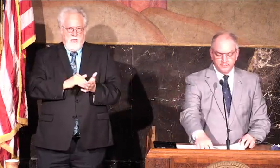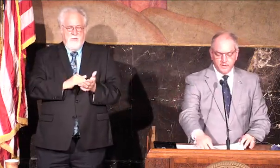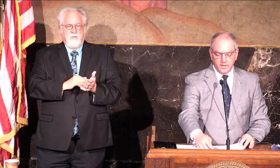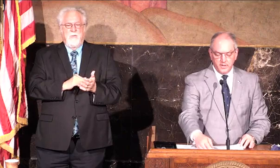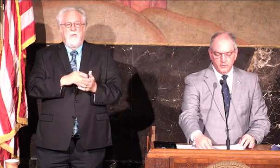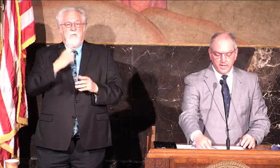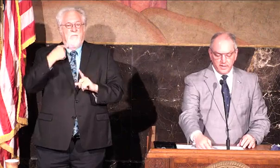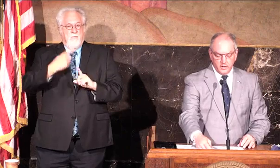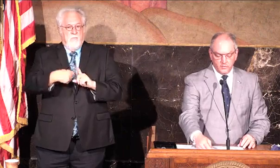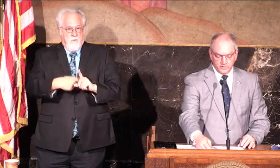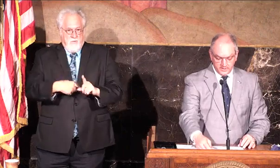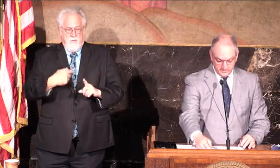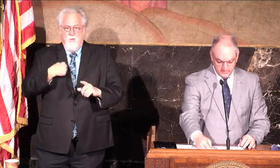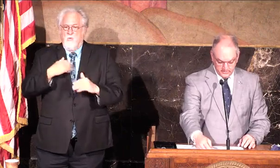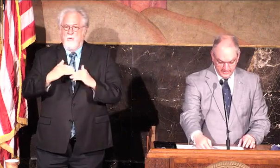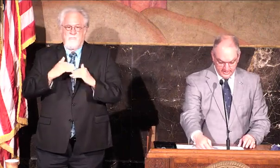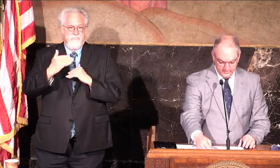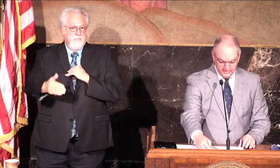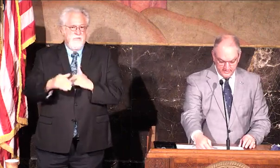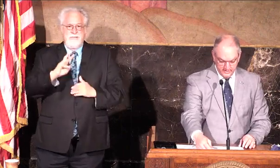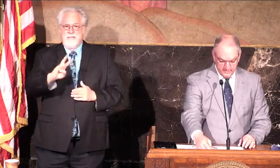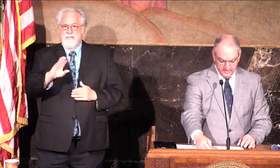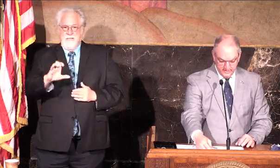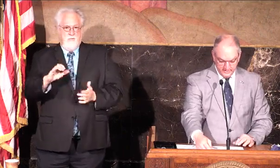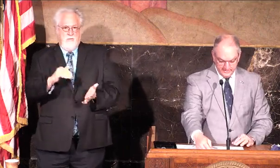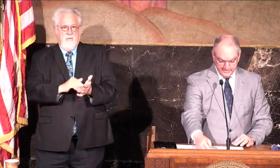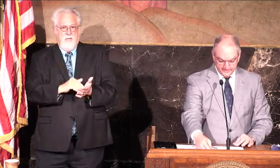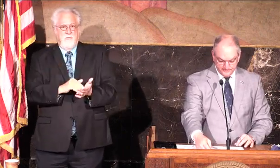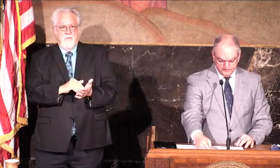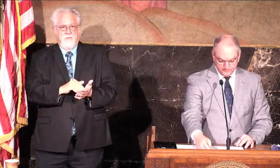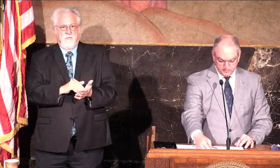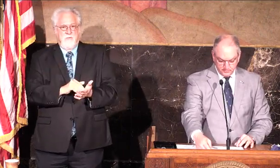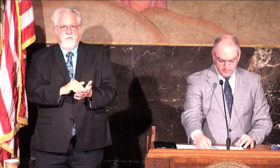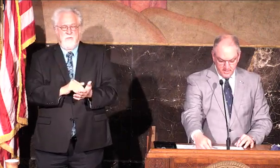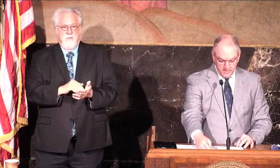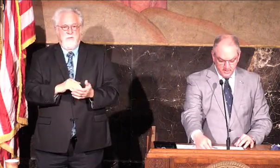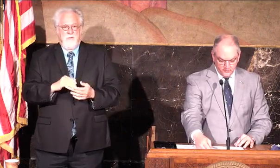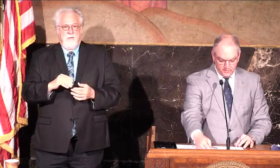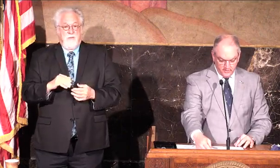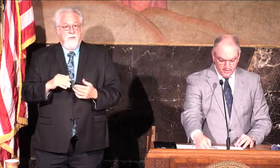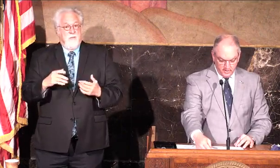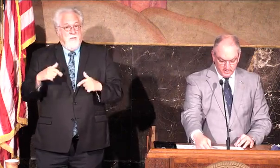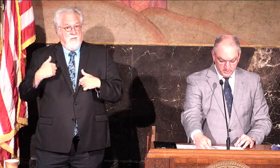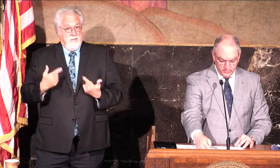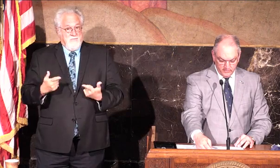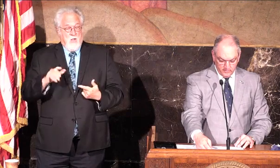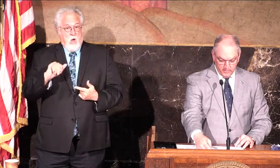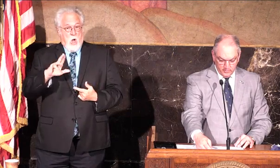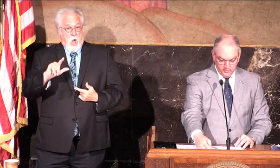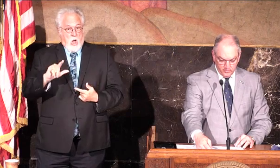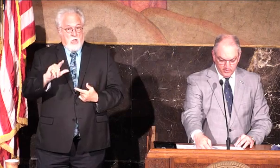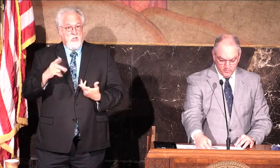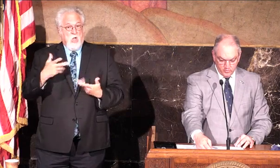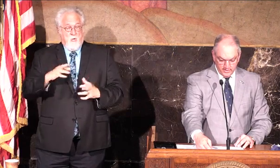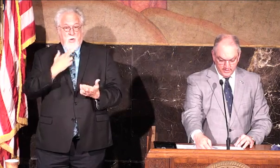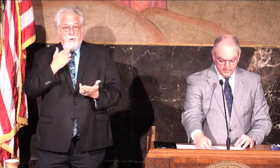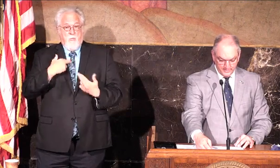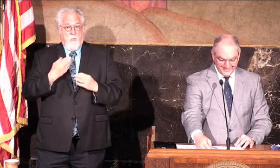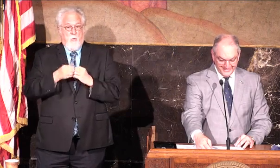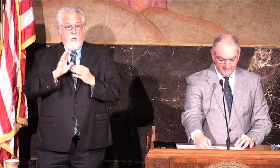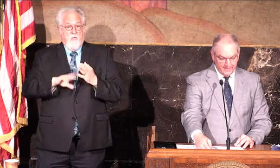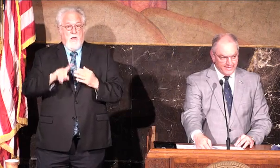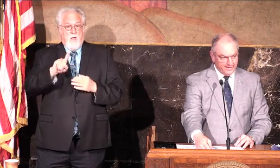month, and we got over 600,000 tests. Thus far in August, we've already reported more